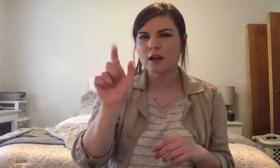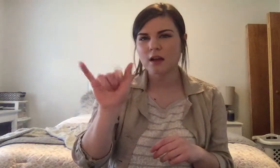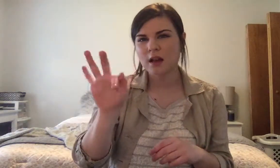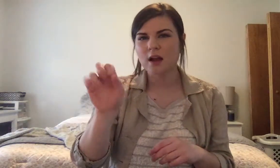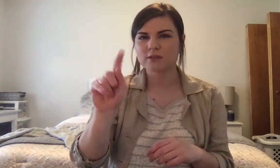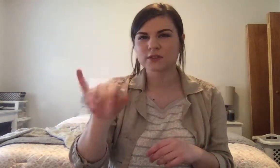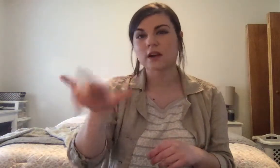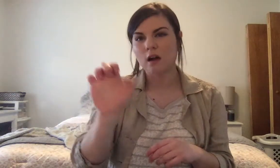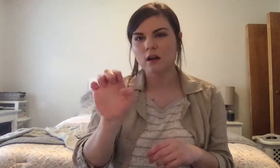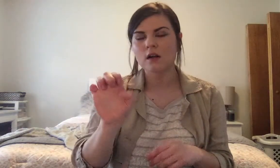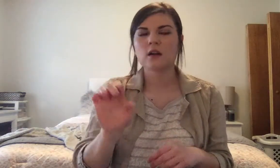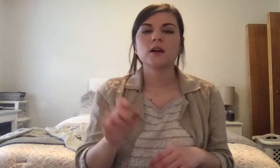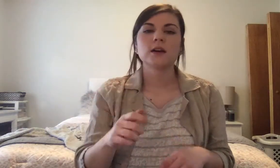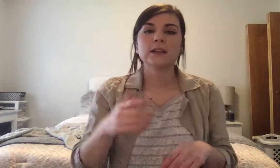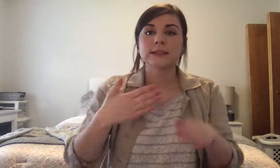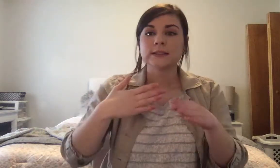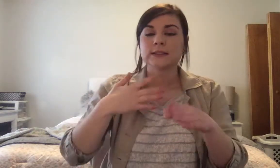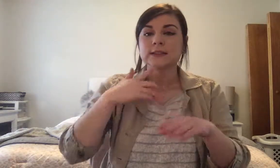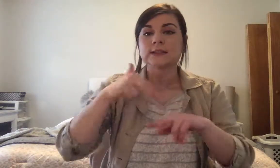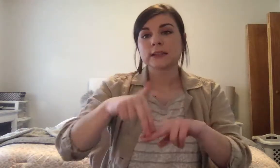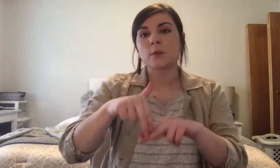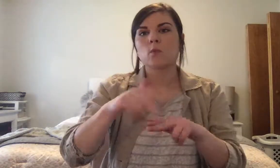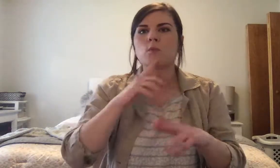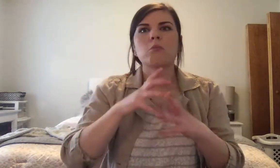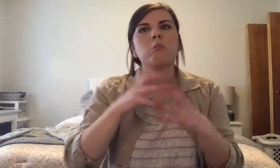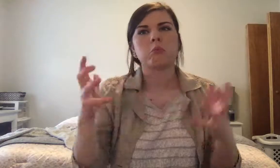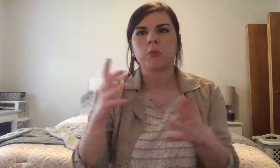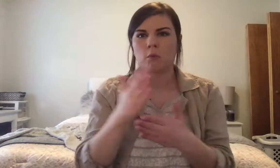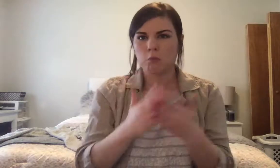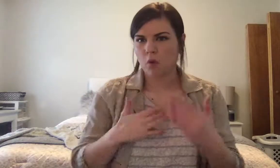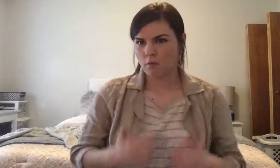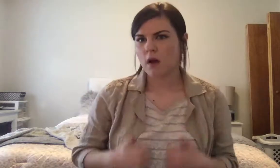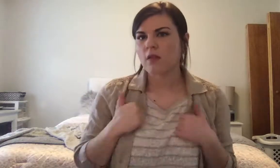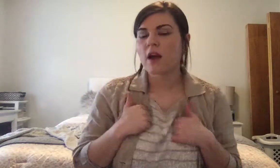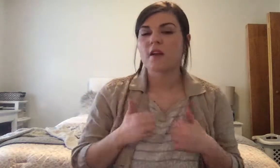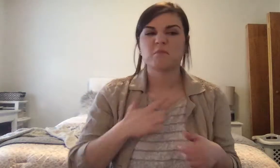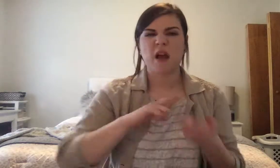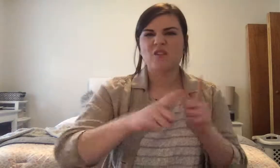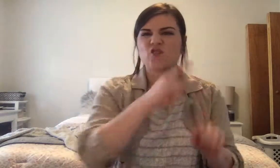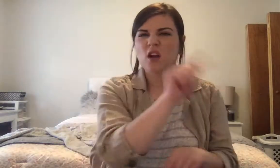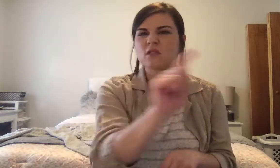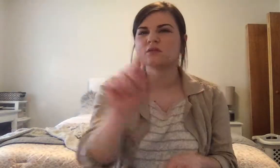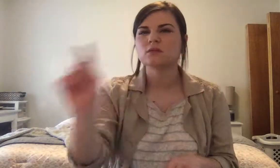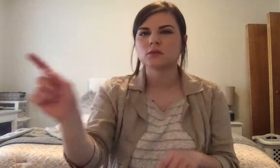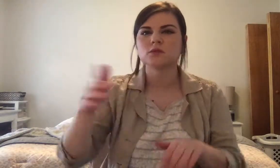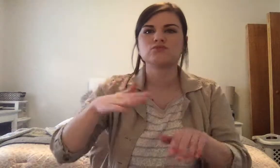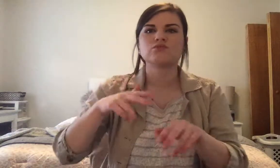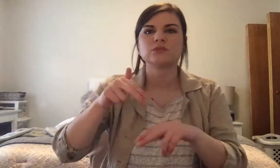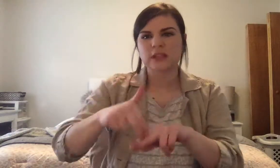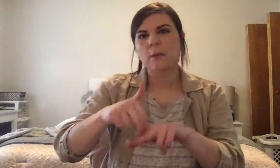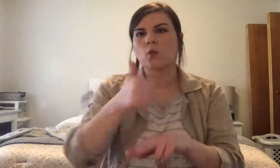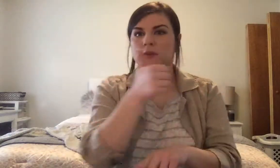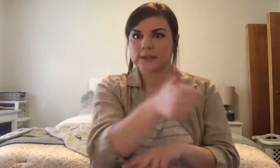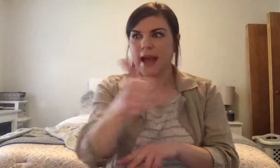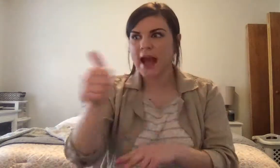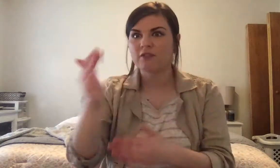life. Most of my friends are skateboarders. Some of them are on their way to becoming professional skateboarders. So